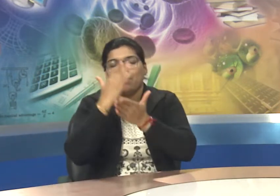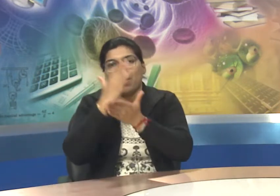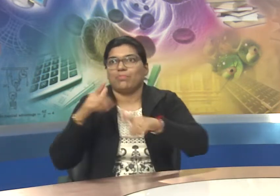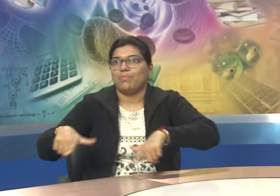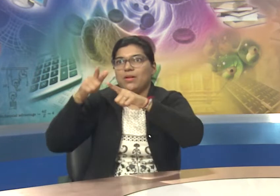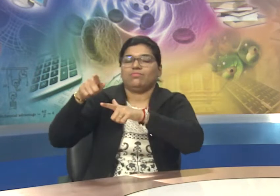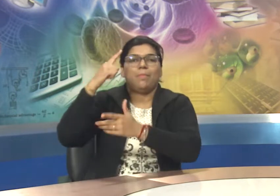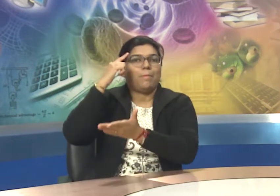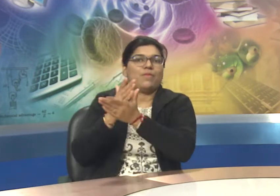India